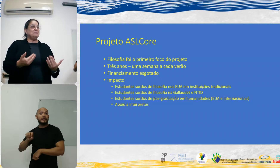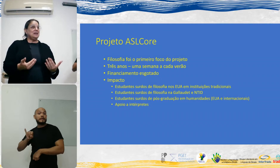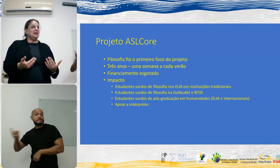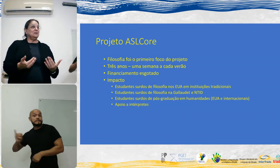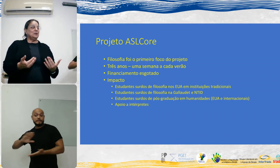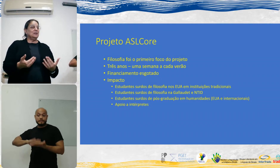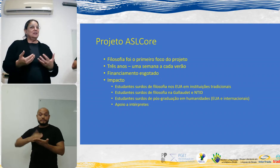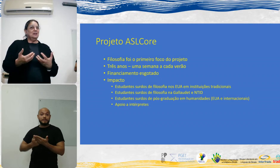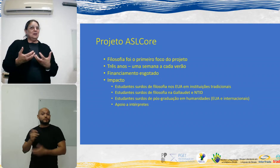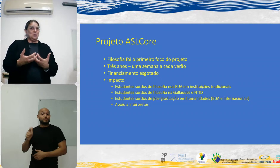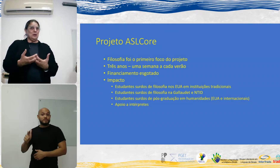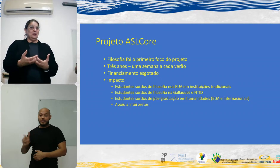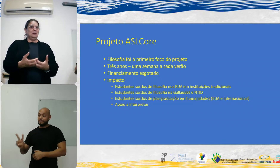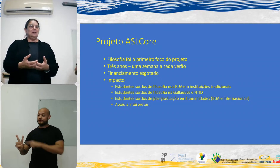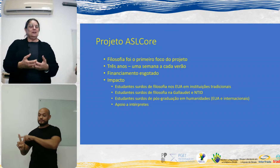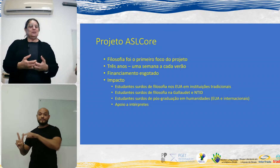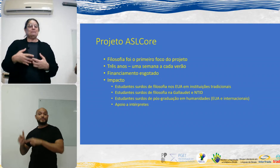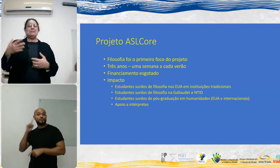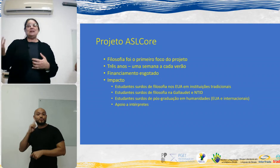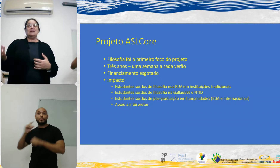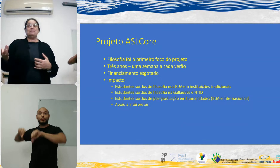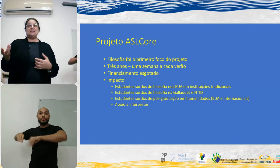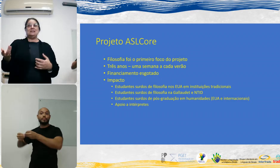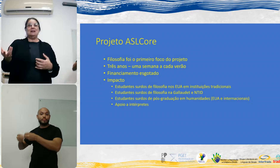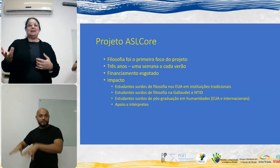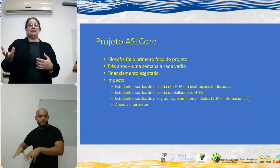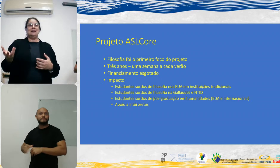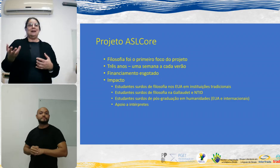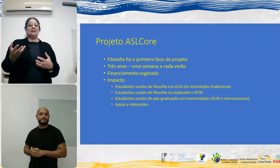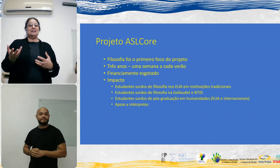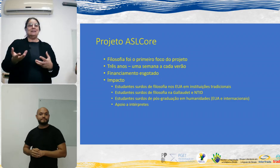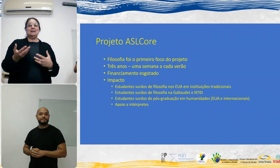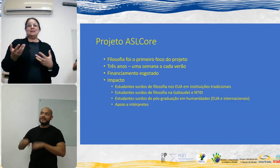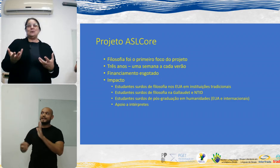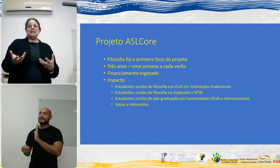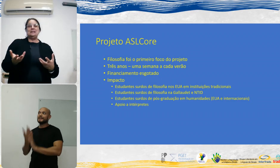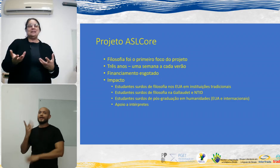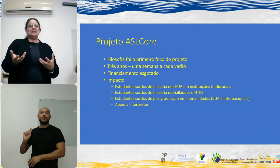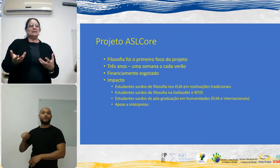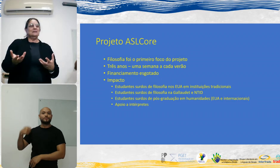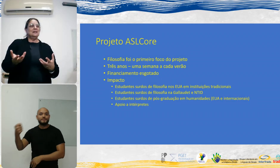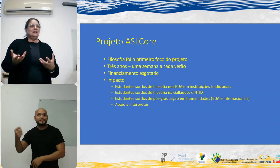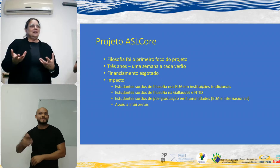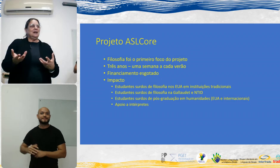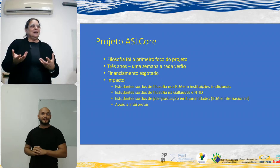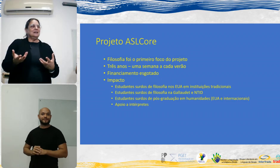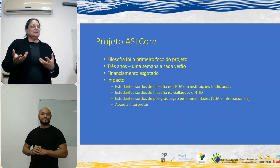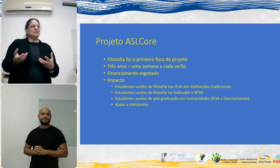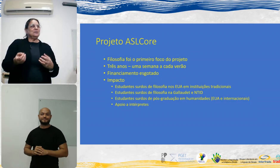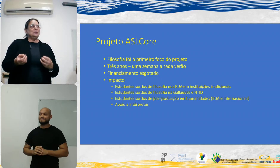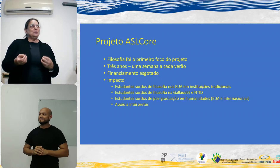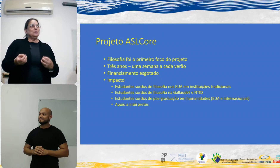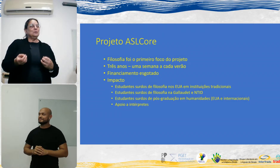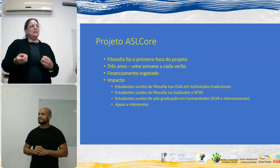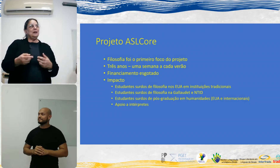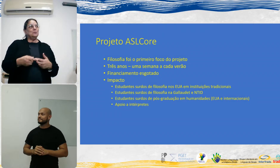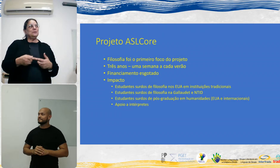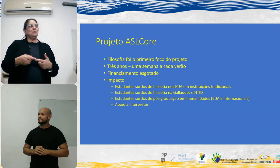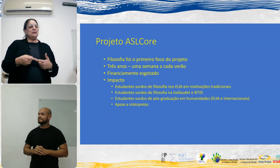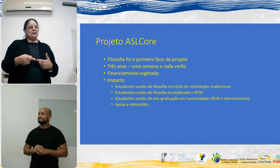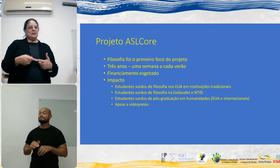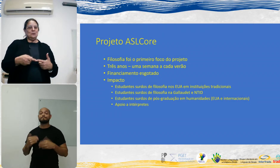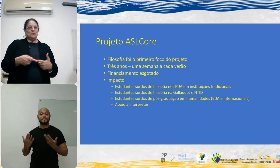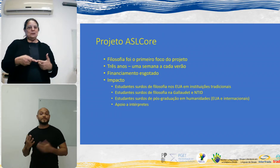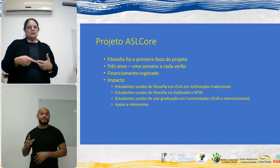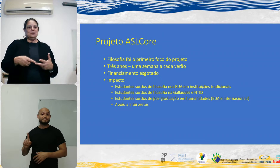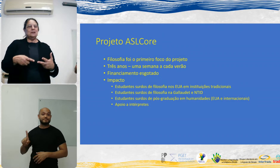I began with, where you're just making up a sign and it's not cohesive. And so that was